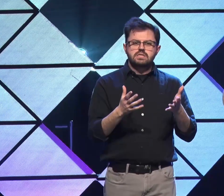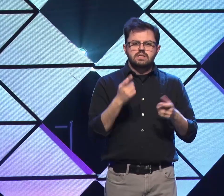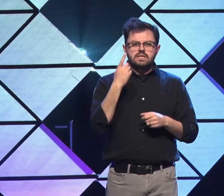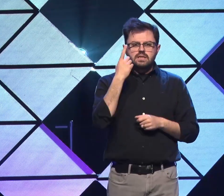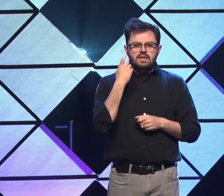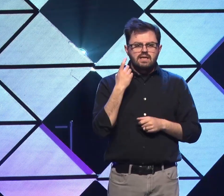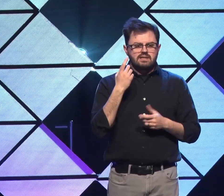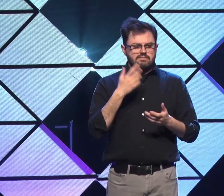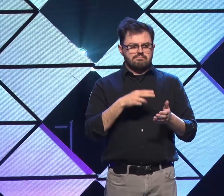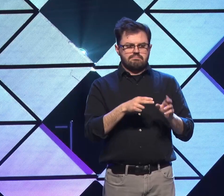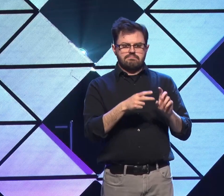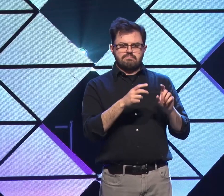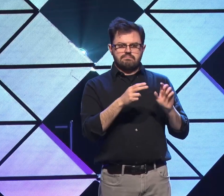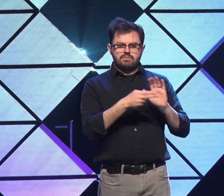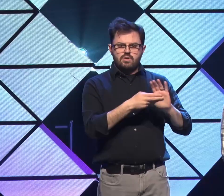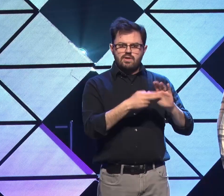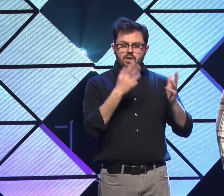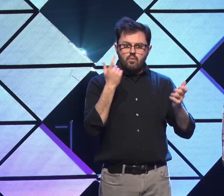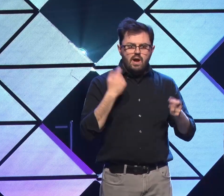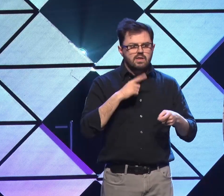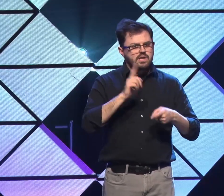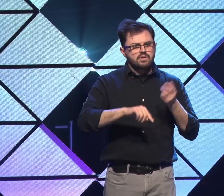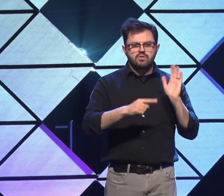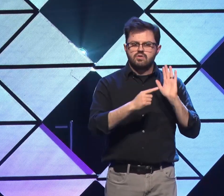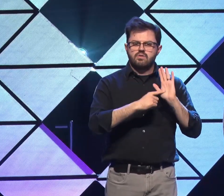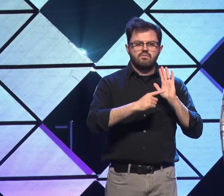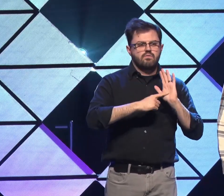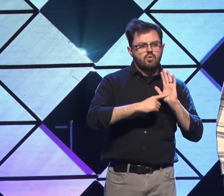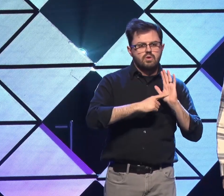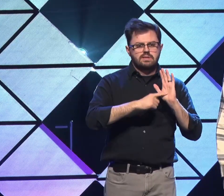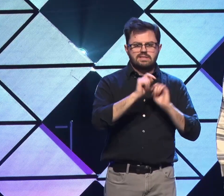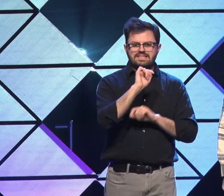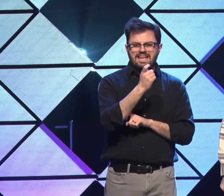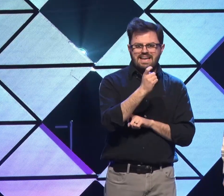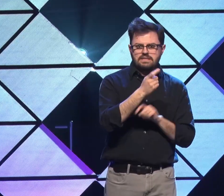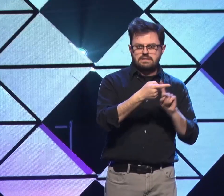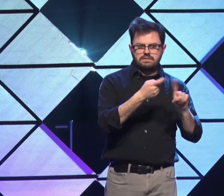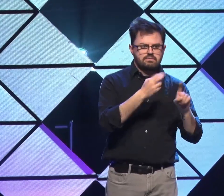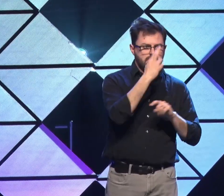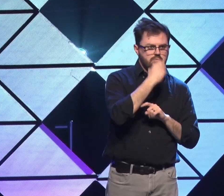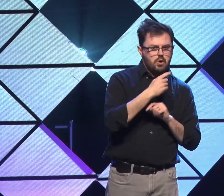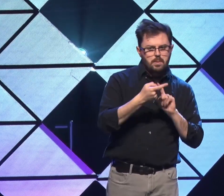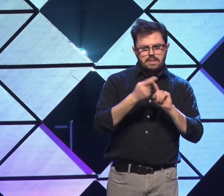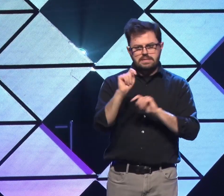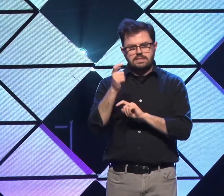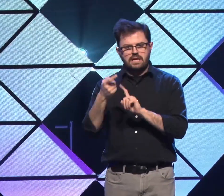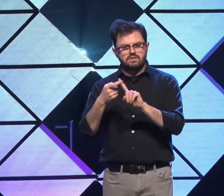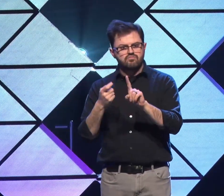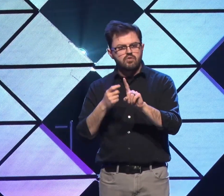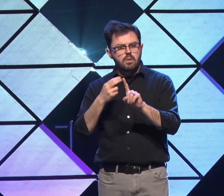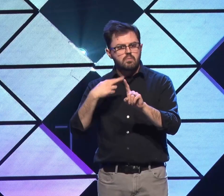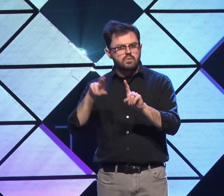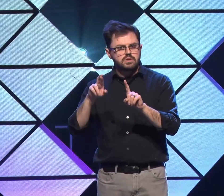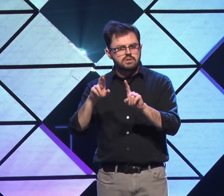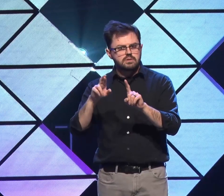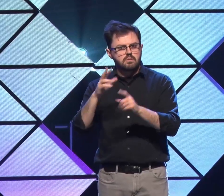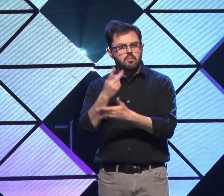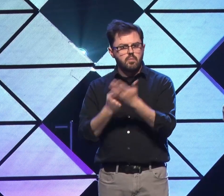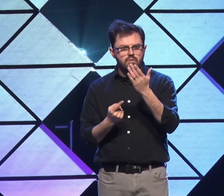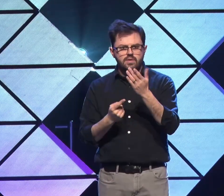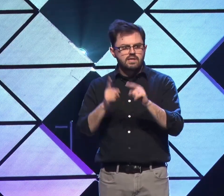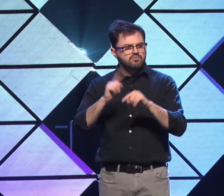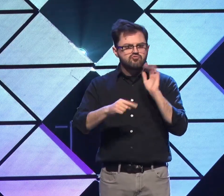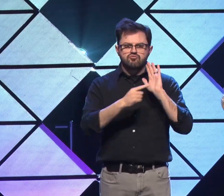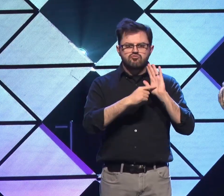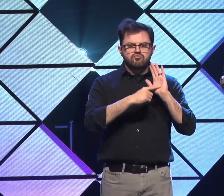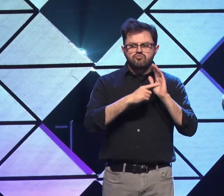ultimately they couldn't afford the double taxation of Rome and religion, right? The tithe was tax. That's what it was, okay? And they couldn't afford both of them, so they would